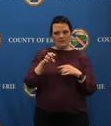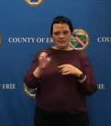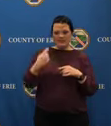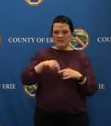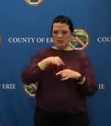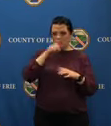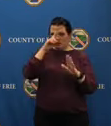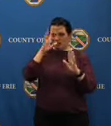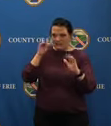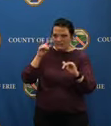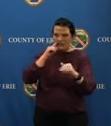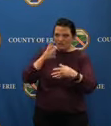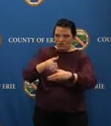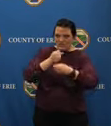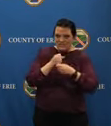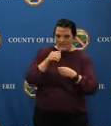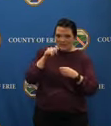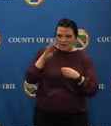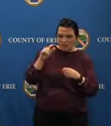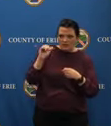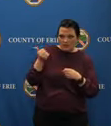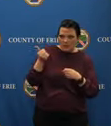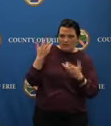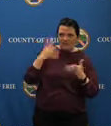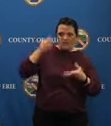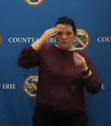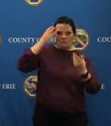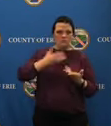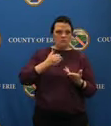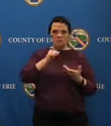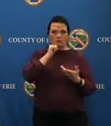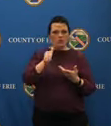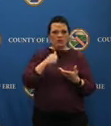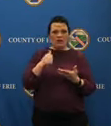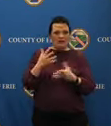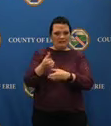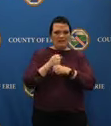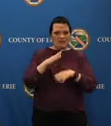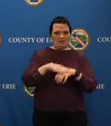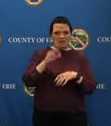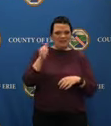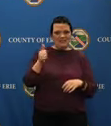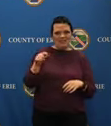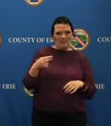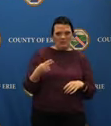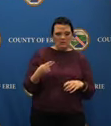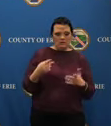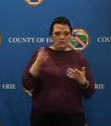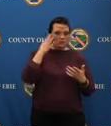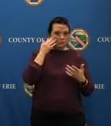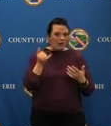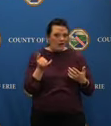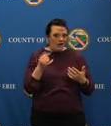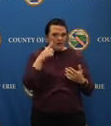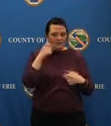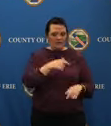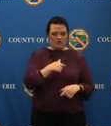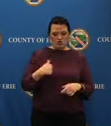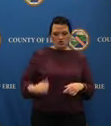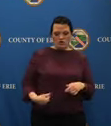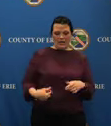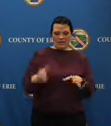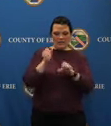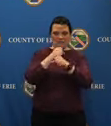we were anticipating receiving by the 10th, we've been told we're not going to get those on the 10th. Why? Because the